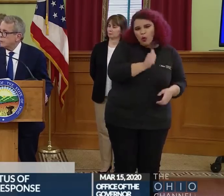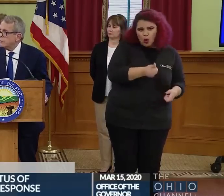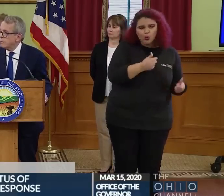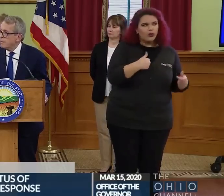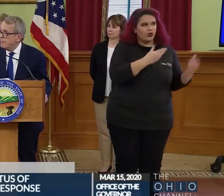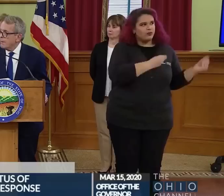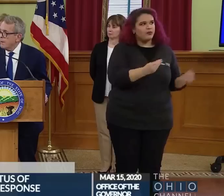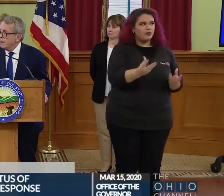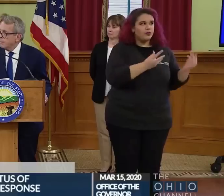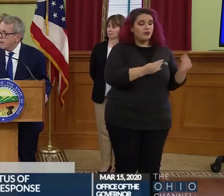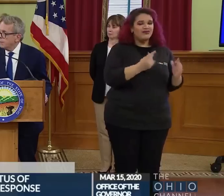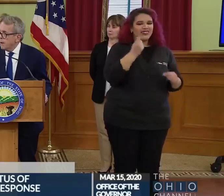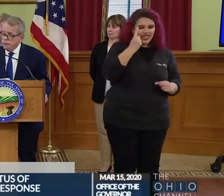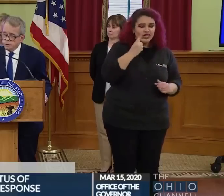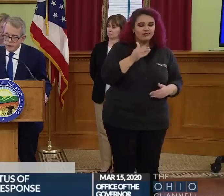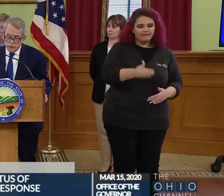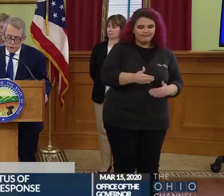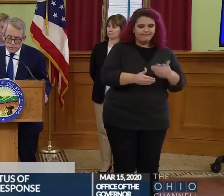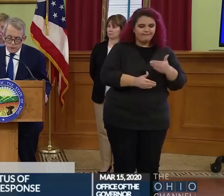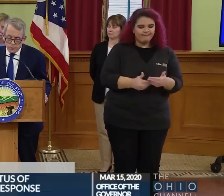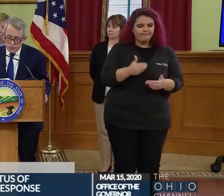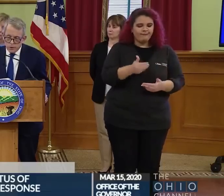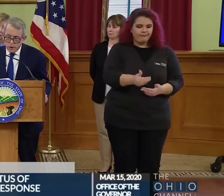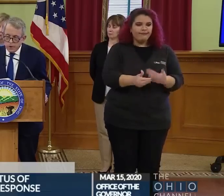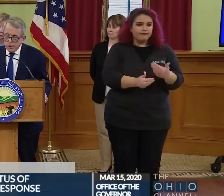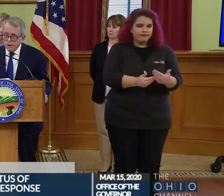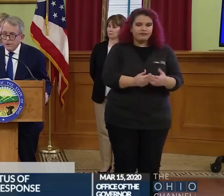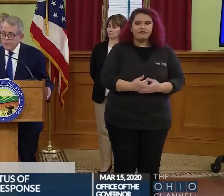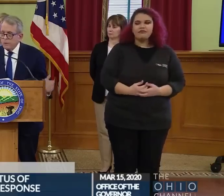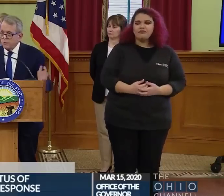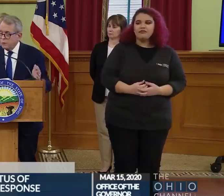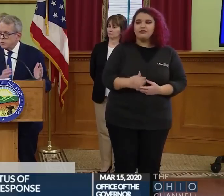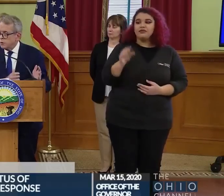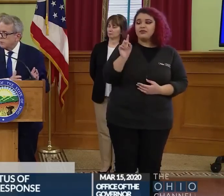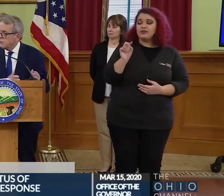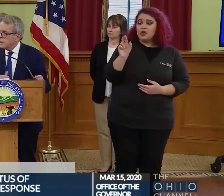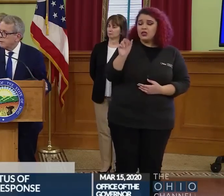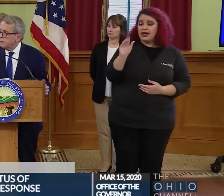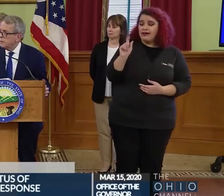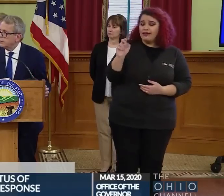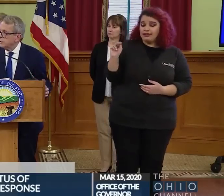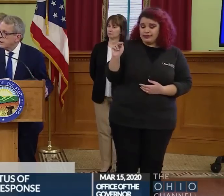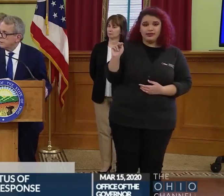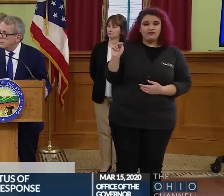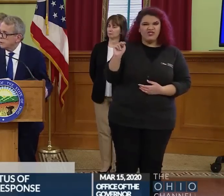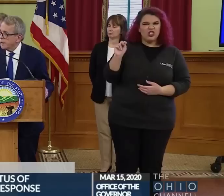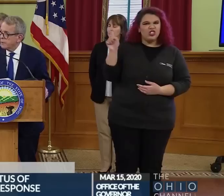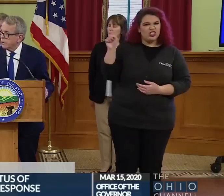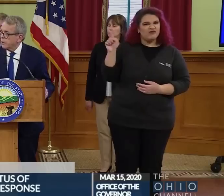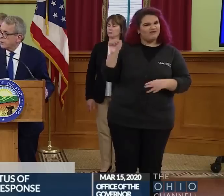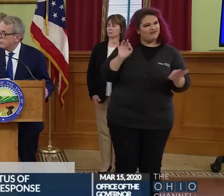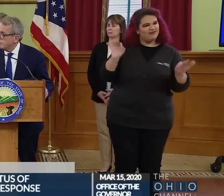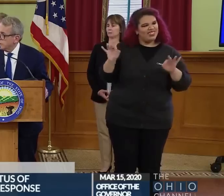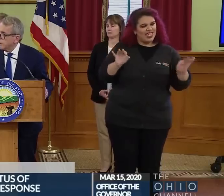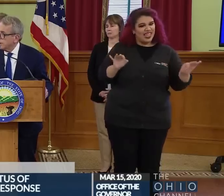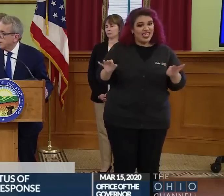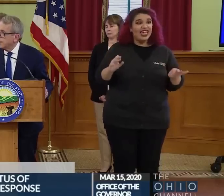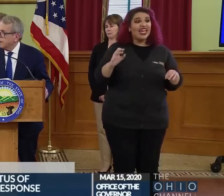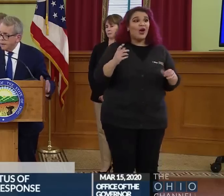process. You know, Dr. Acton said, you know, you make decisions at the front end of this, and you look like you're an